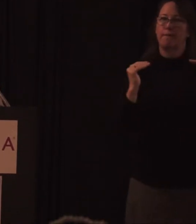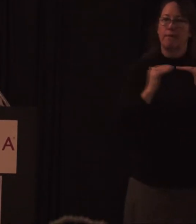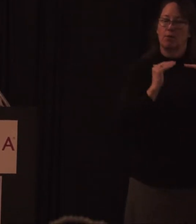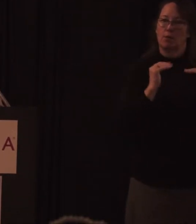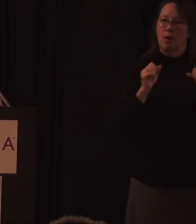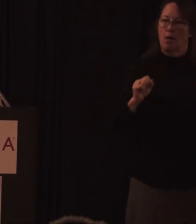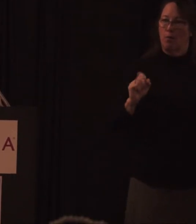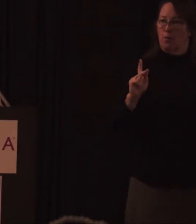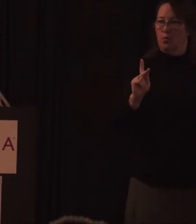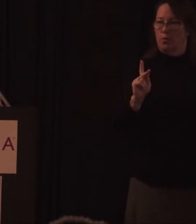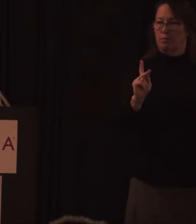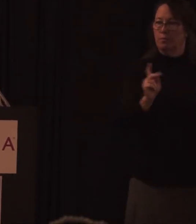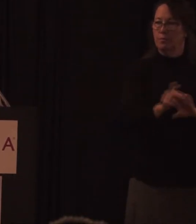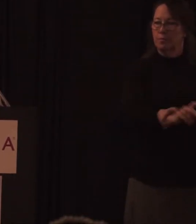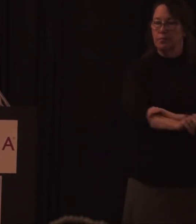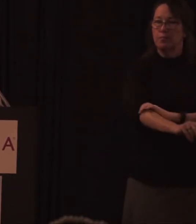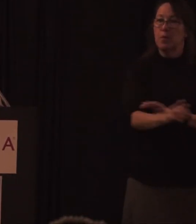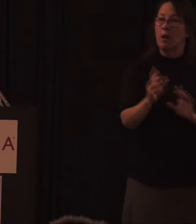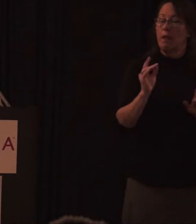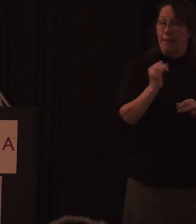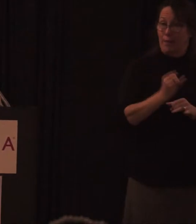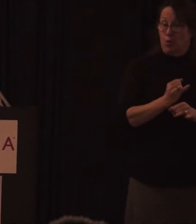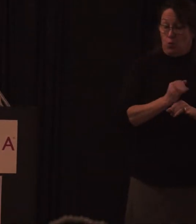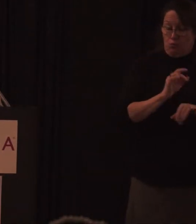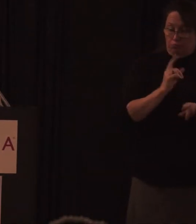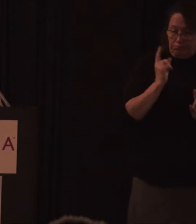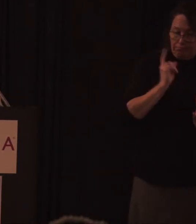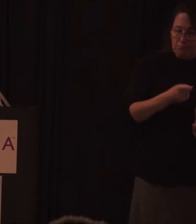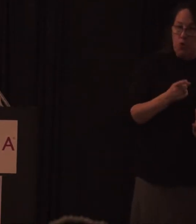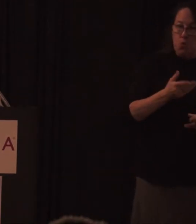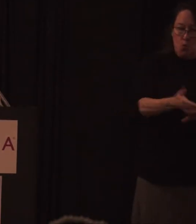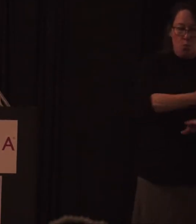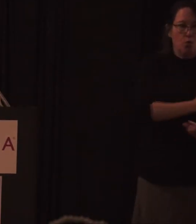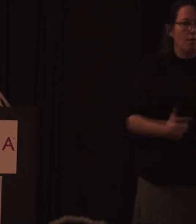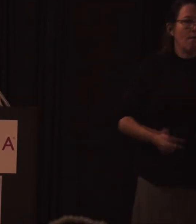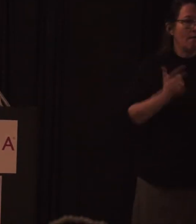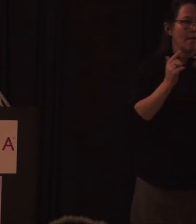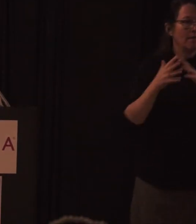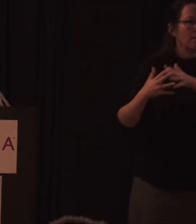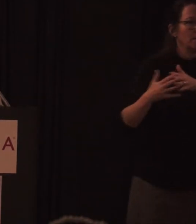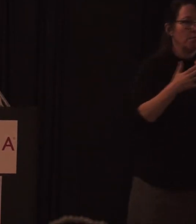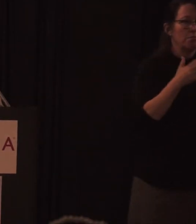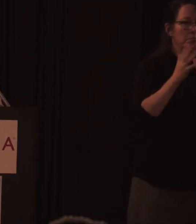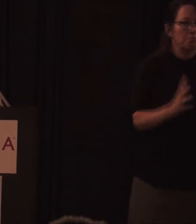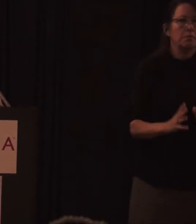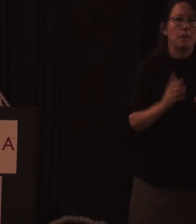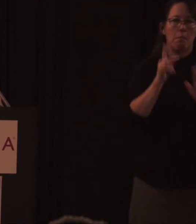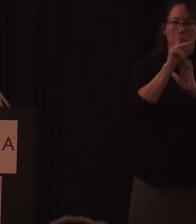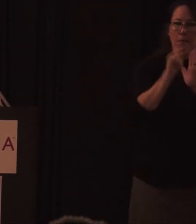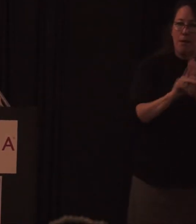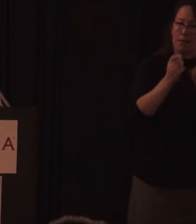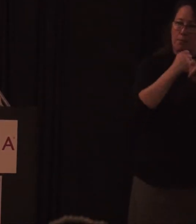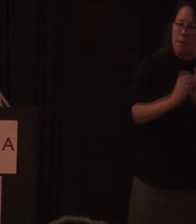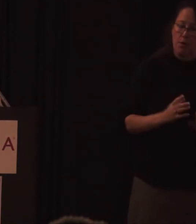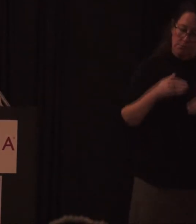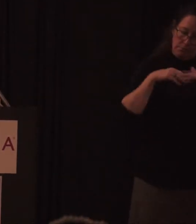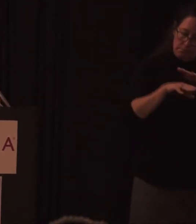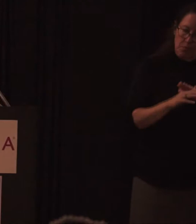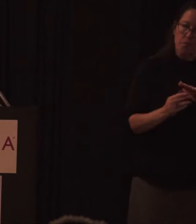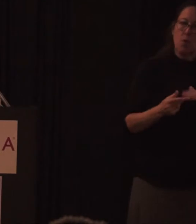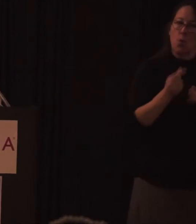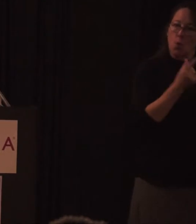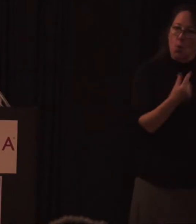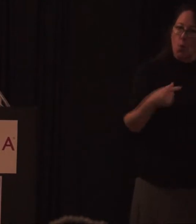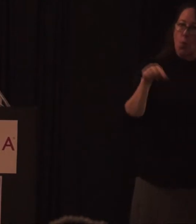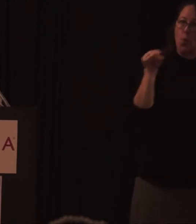fairness, and opportunity. The Institute works to improve the lives of all Americans by giving policymakers access to